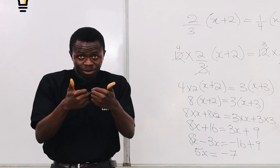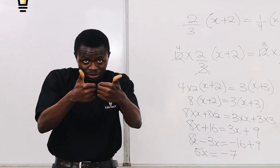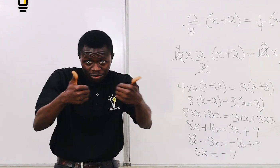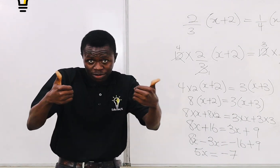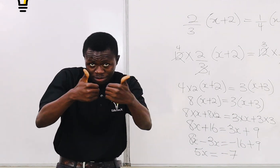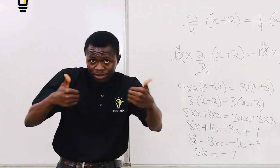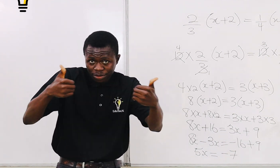again?